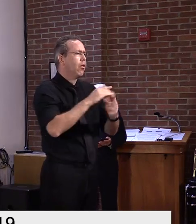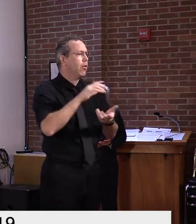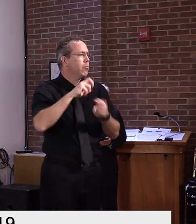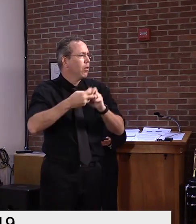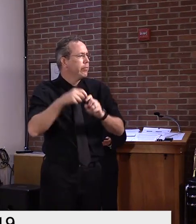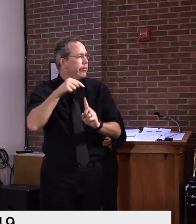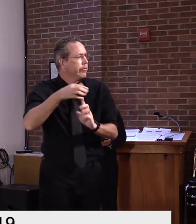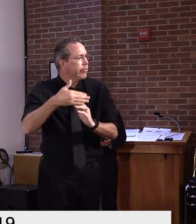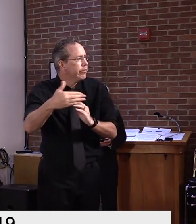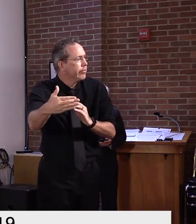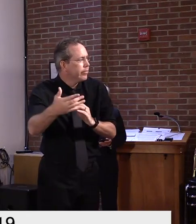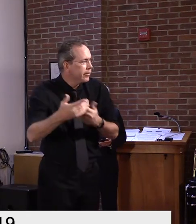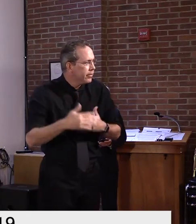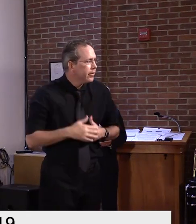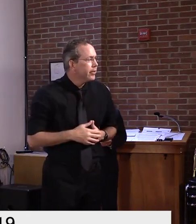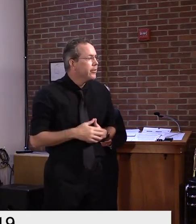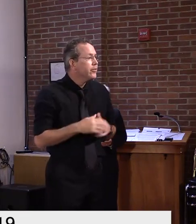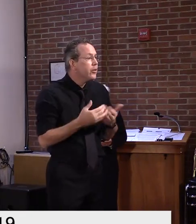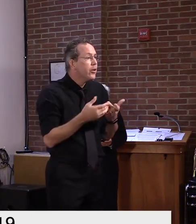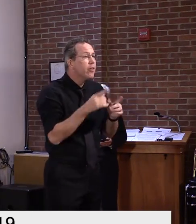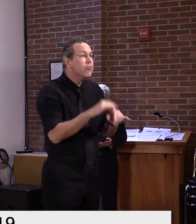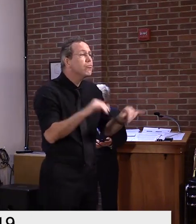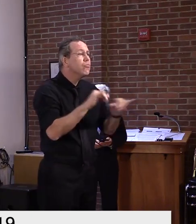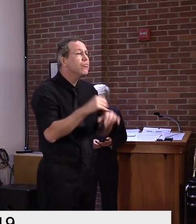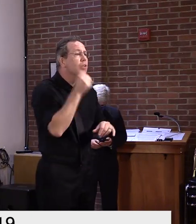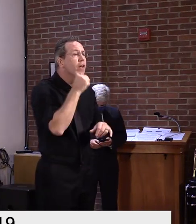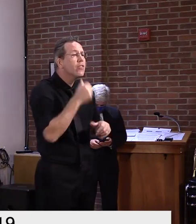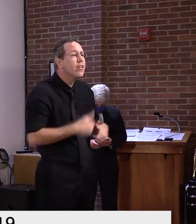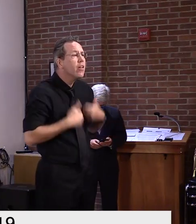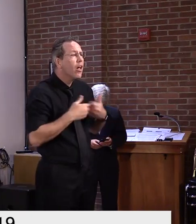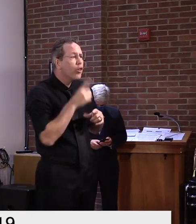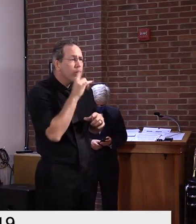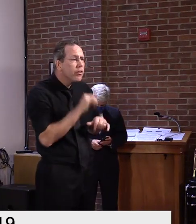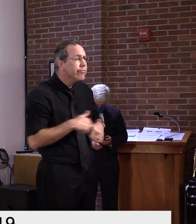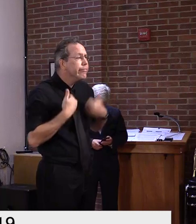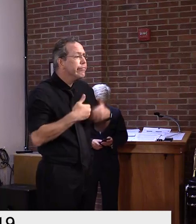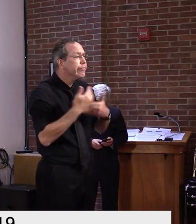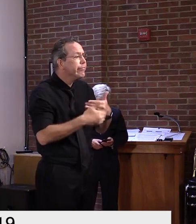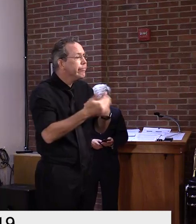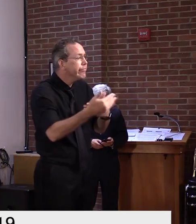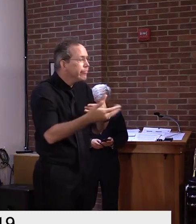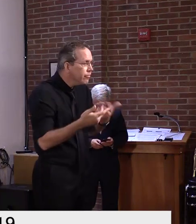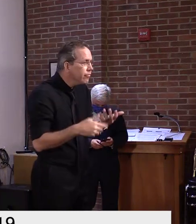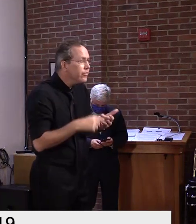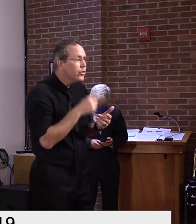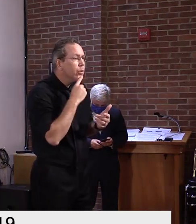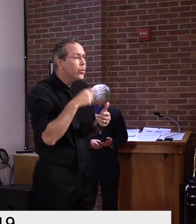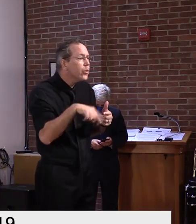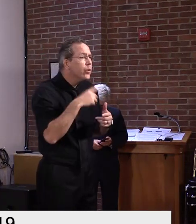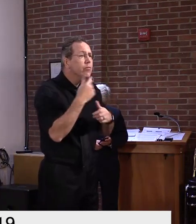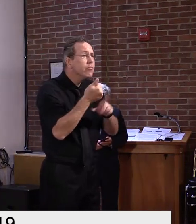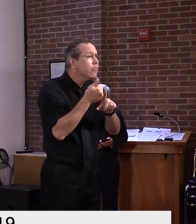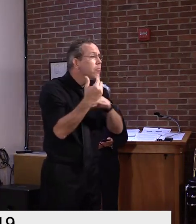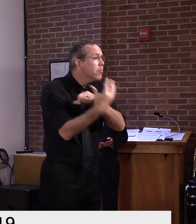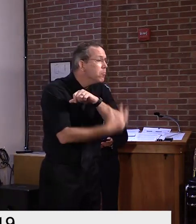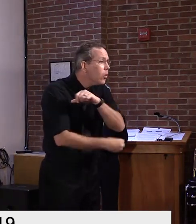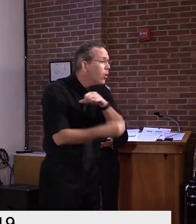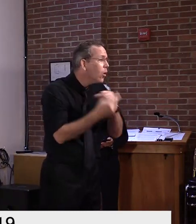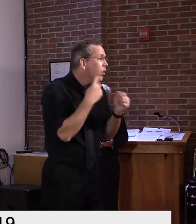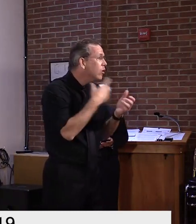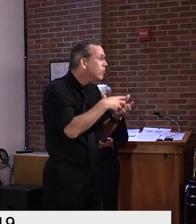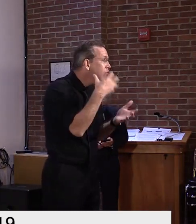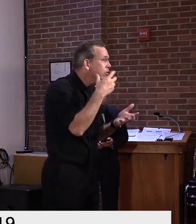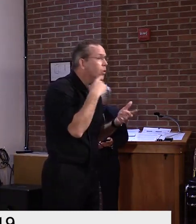how people live day to day in this country, focusing on those social determinants, focusing on poverty,